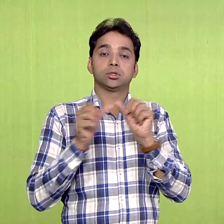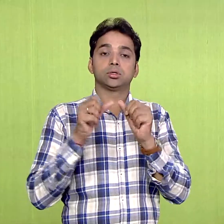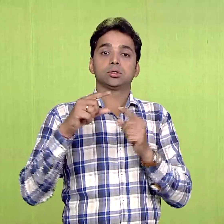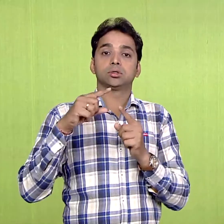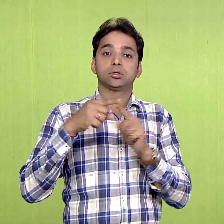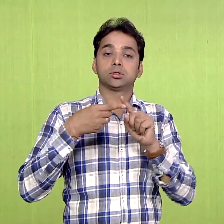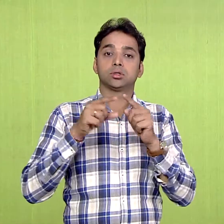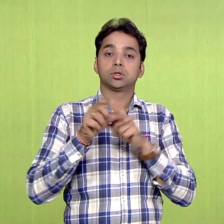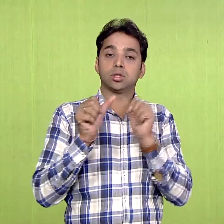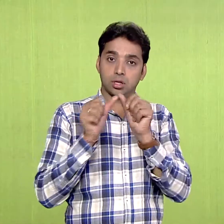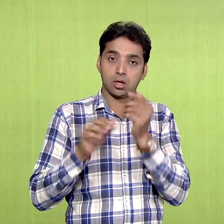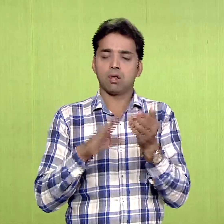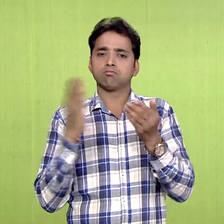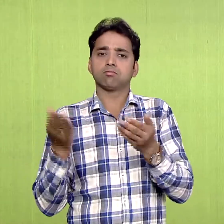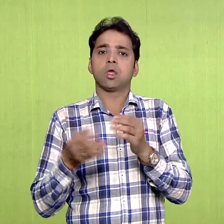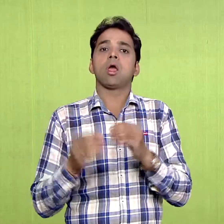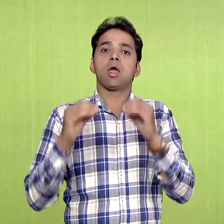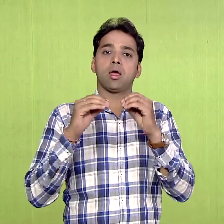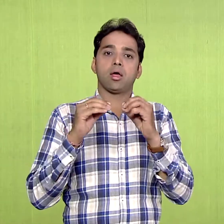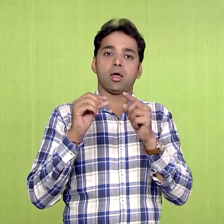as well as mandaps